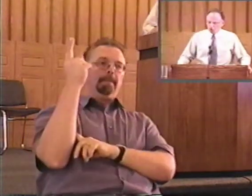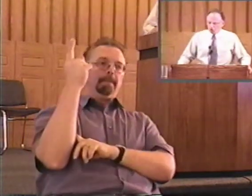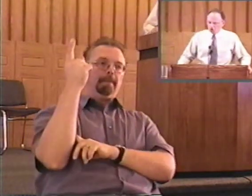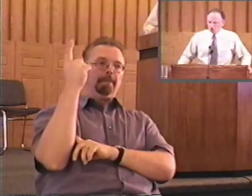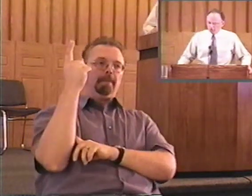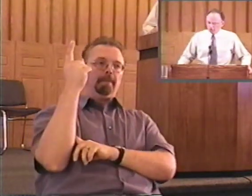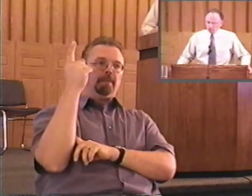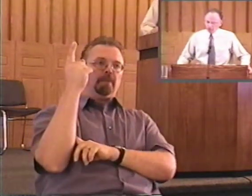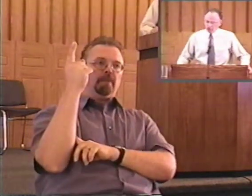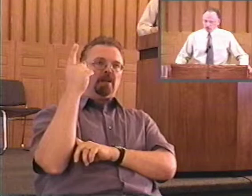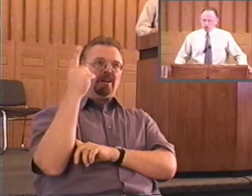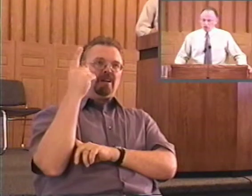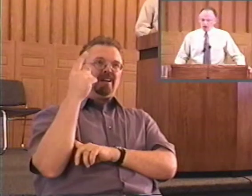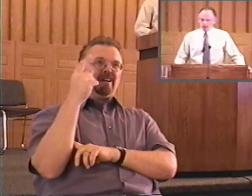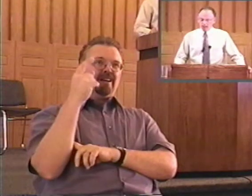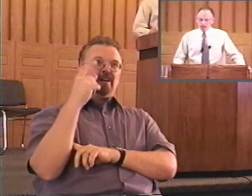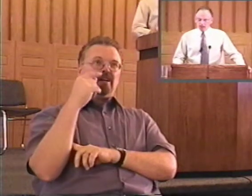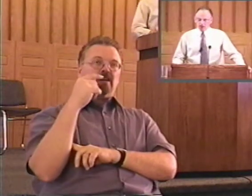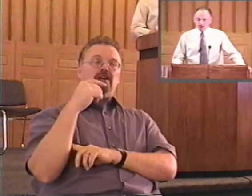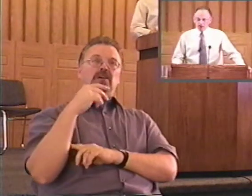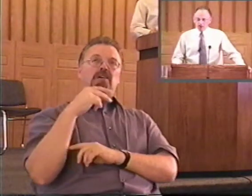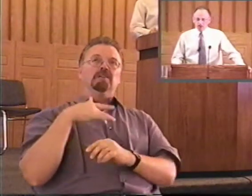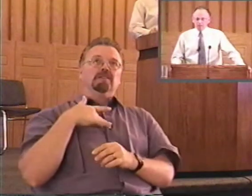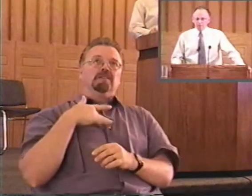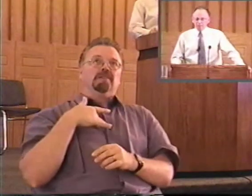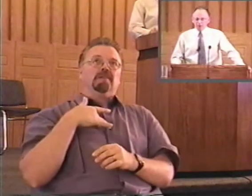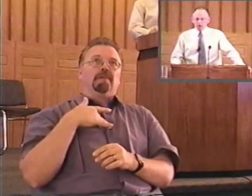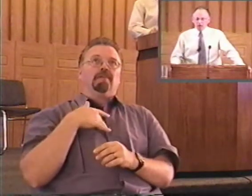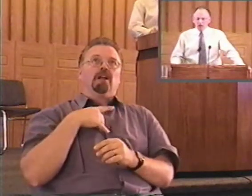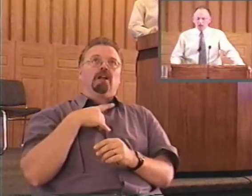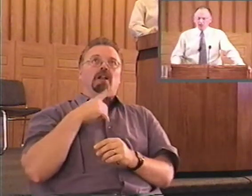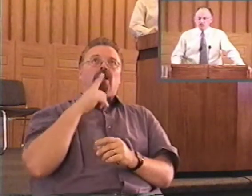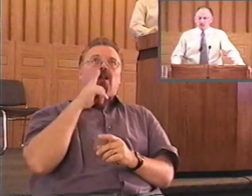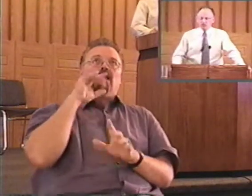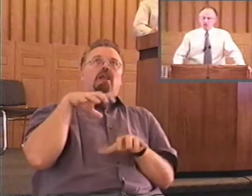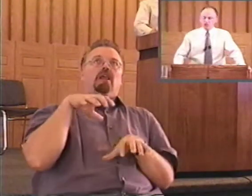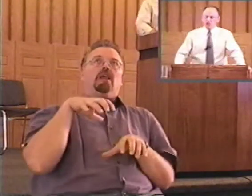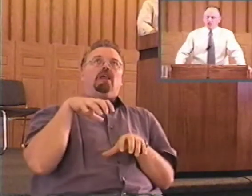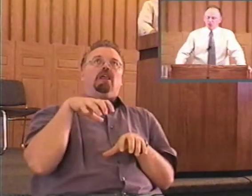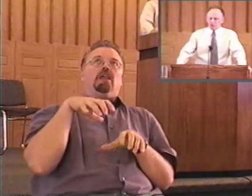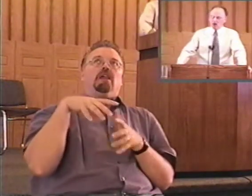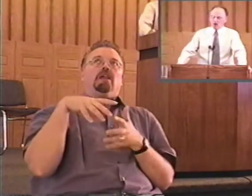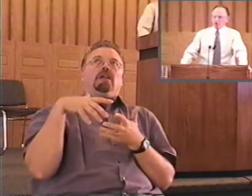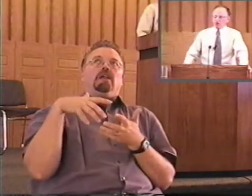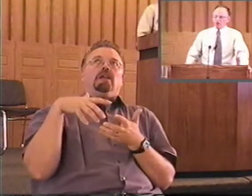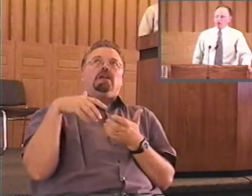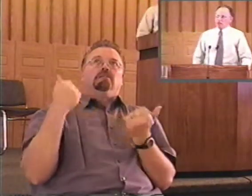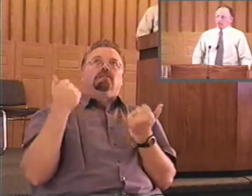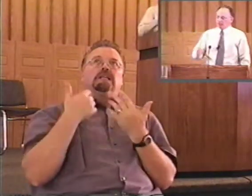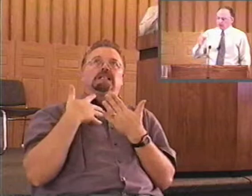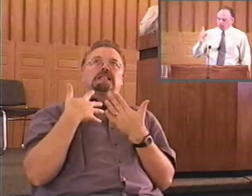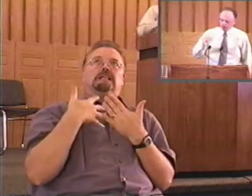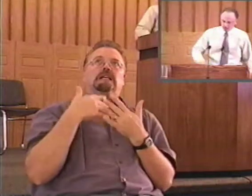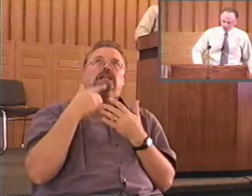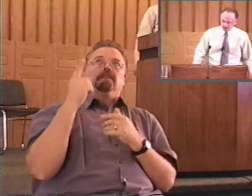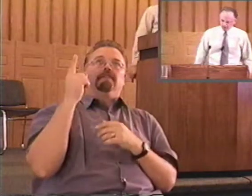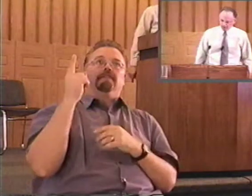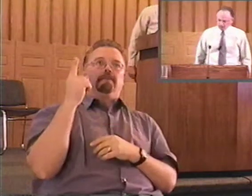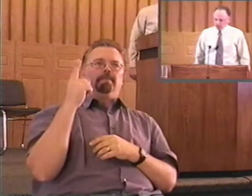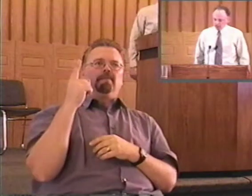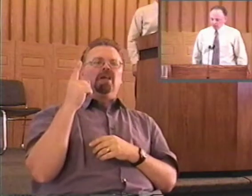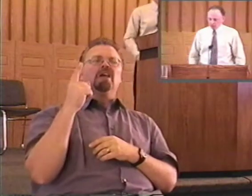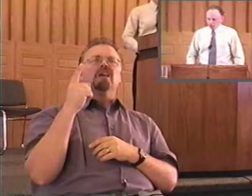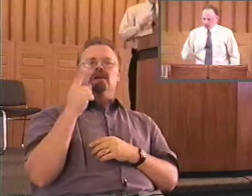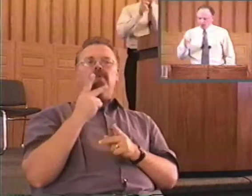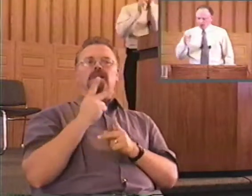be unnerved by God. To fear God is to be scared of God. Now be careful